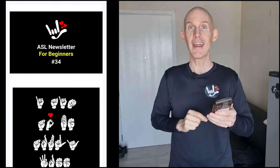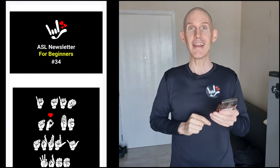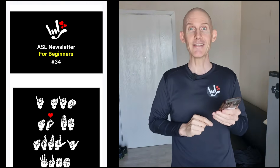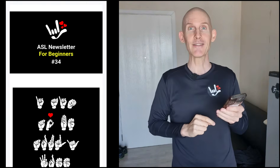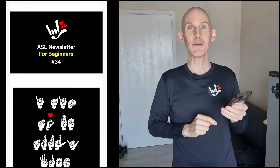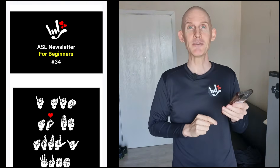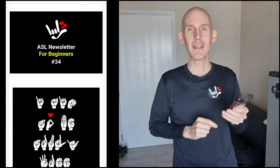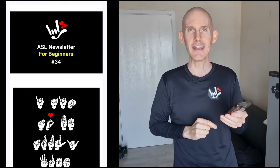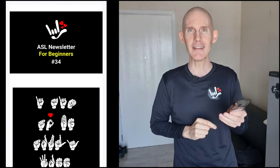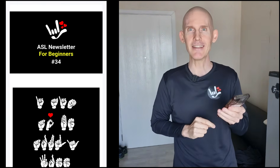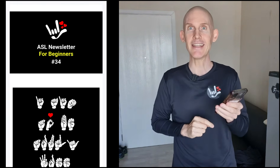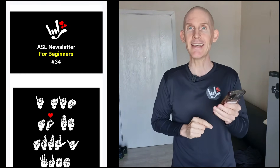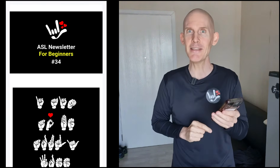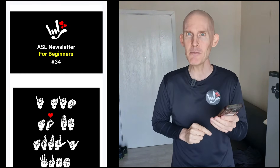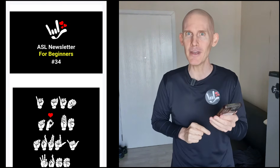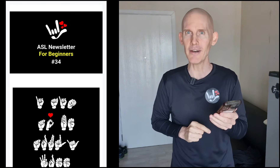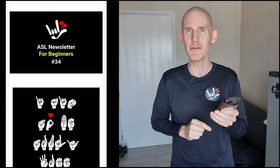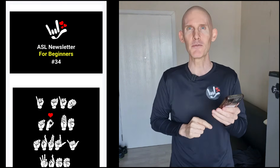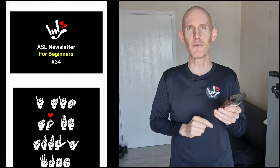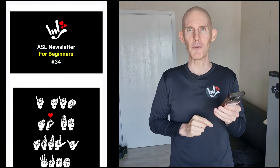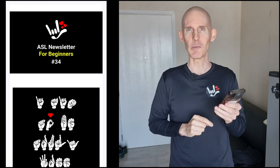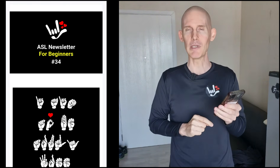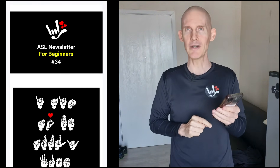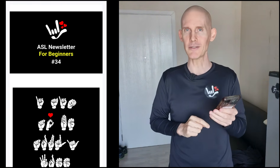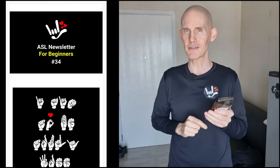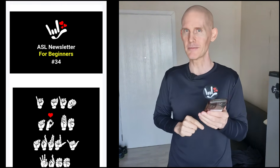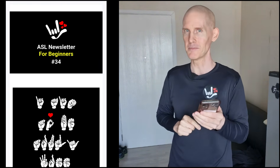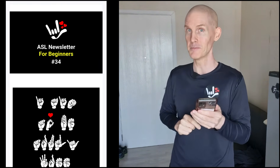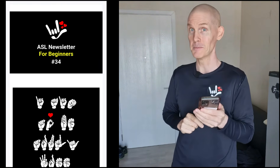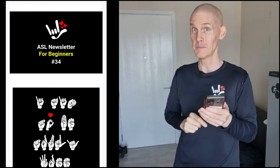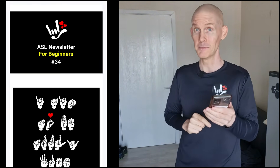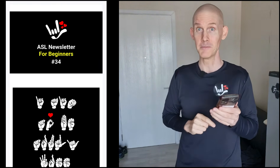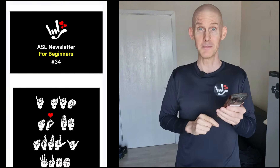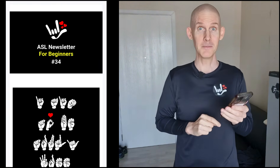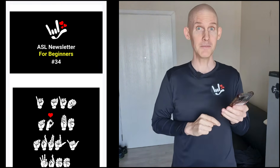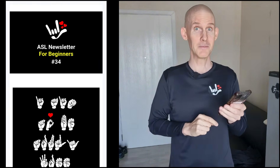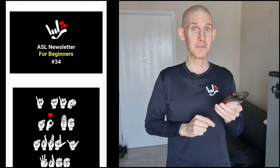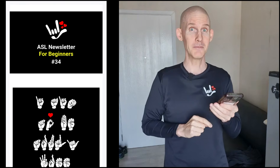of ASL Daily Email for Beginners?